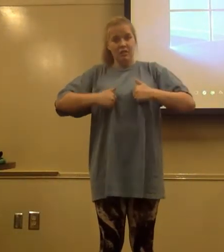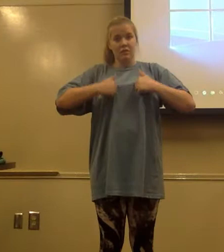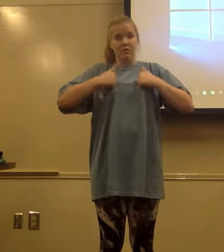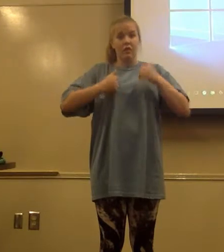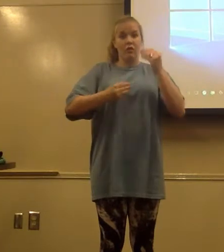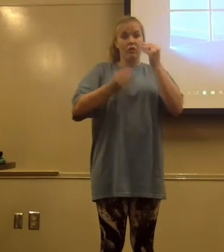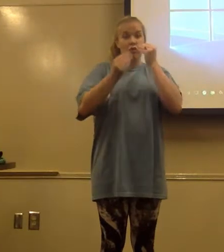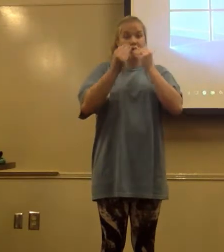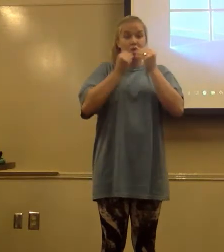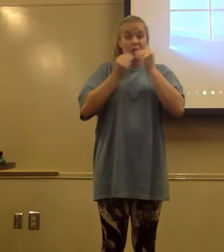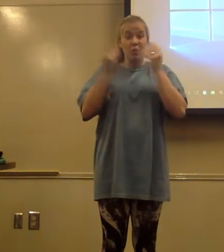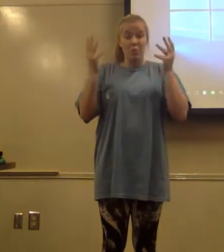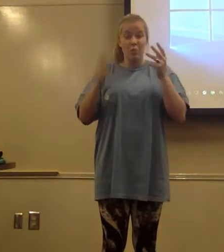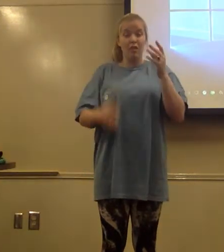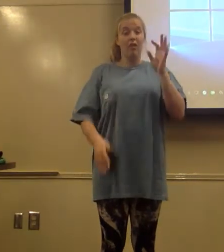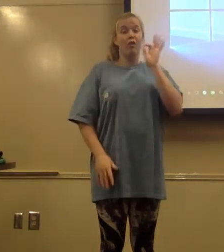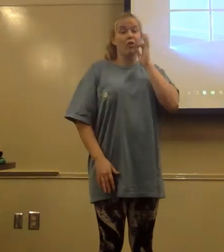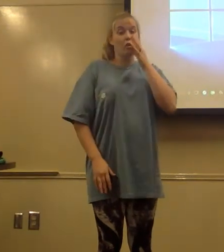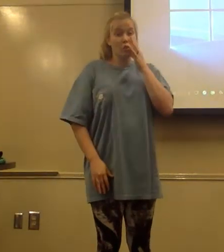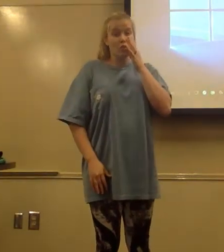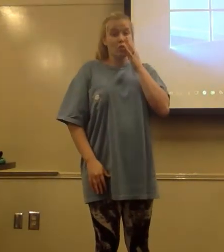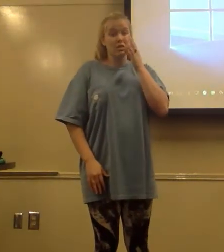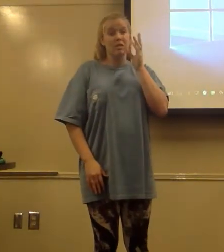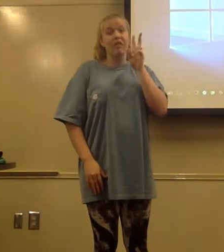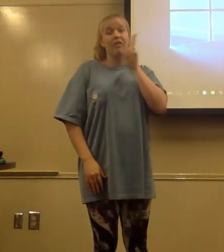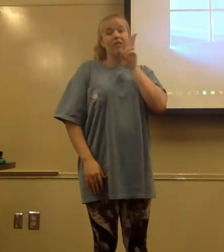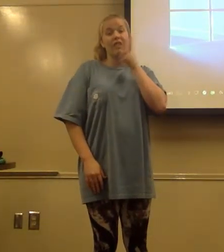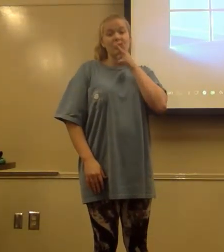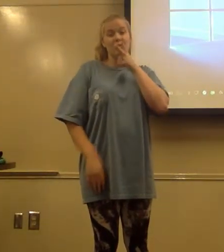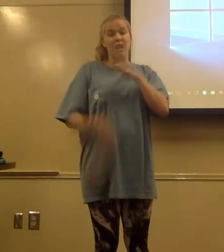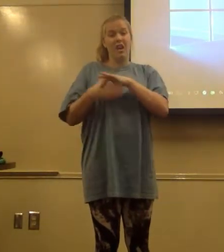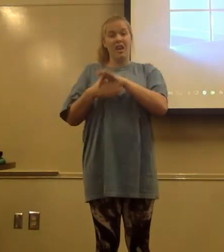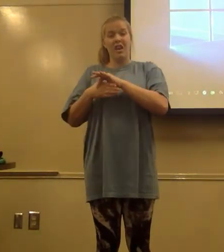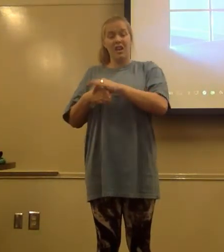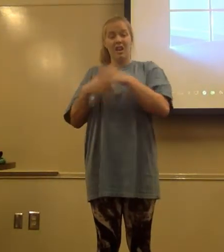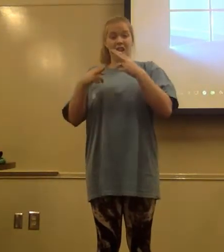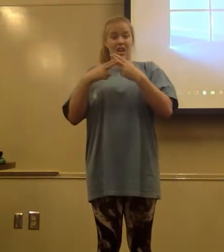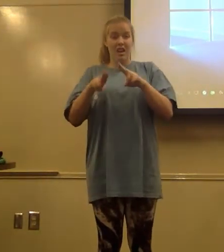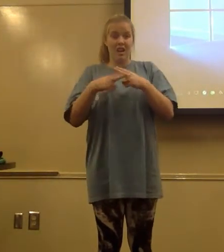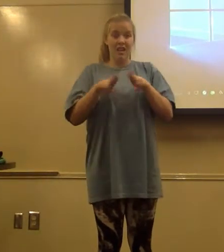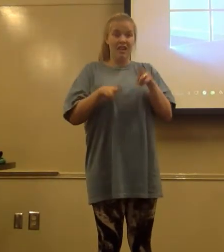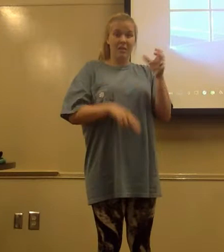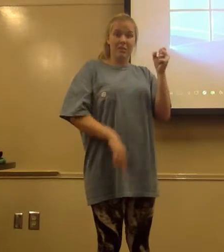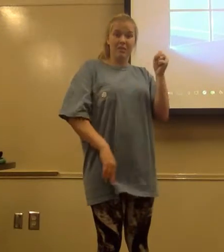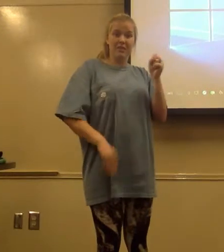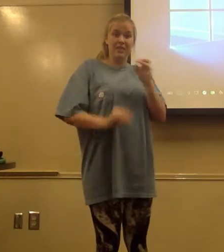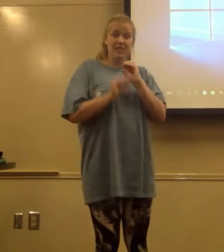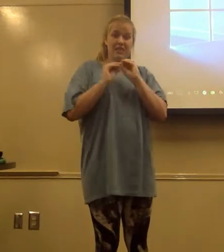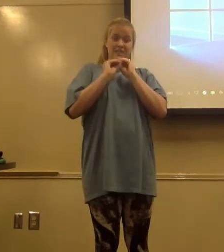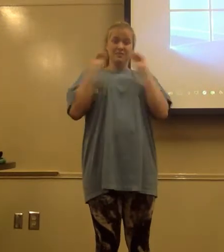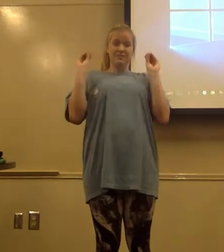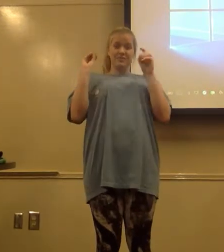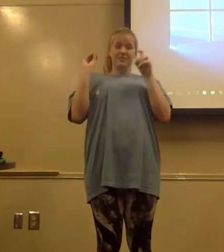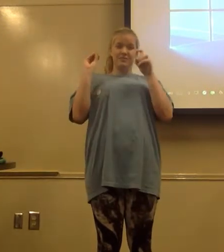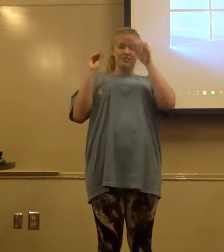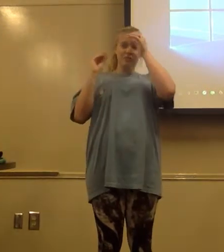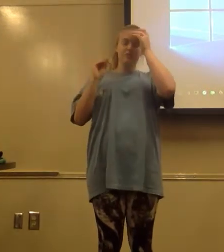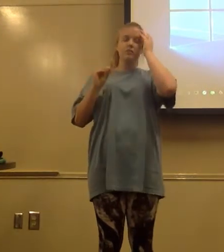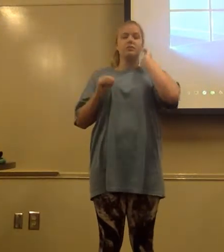vegetables, and minimize their intake of animal foods and processed junk. Have you had any backlash or hate